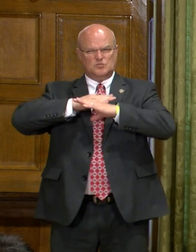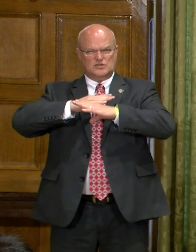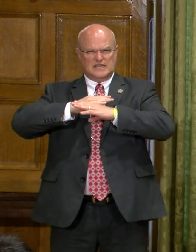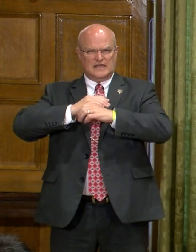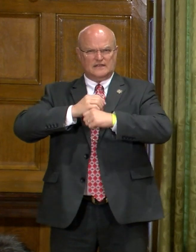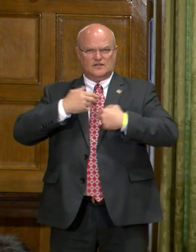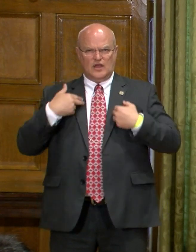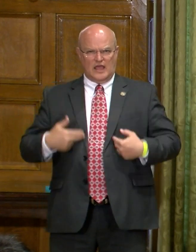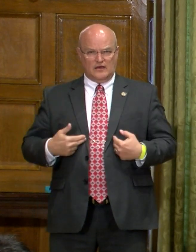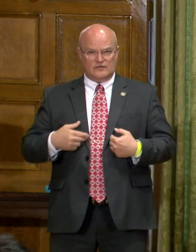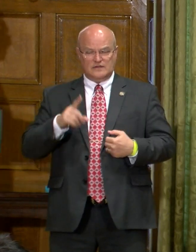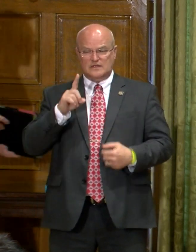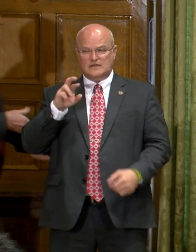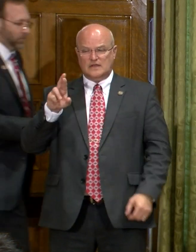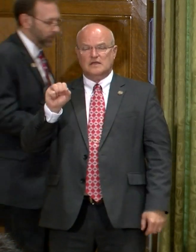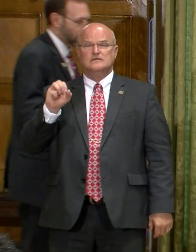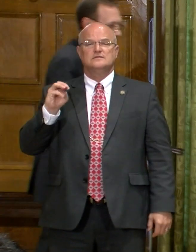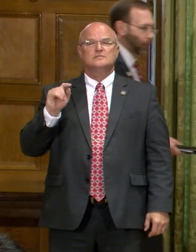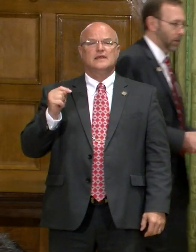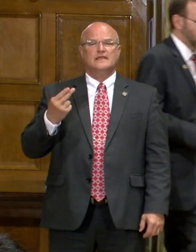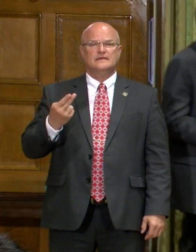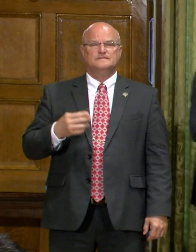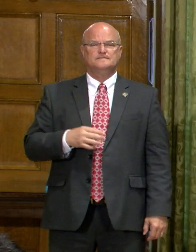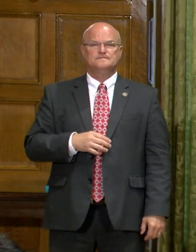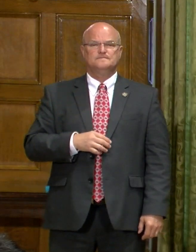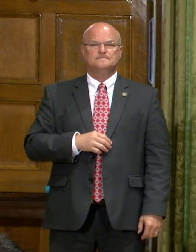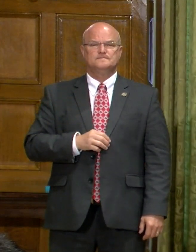health. Dr. Smith?